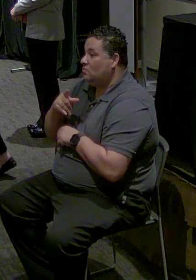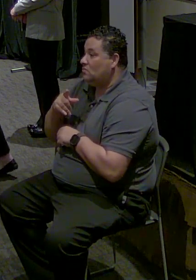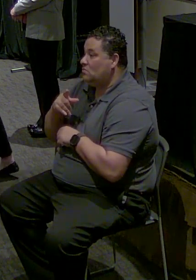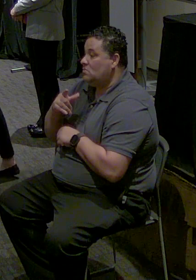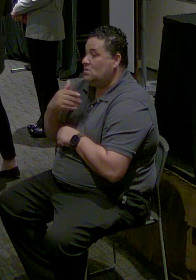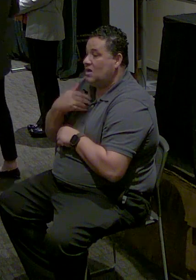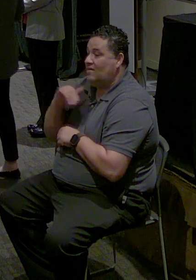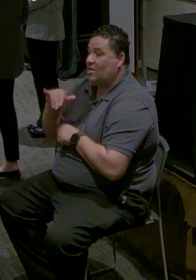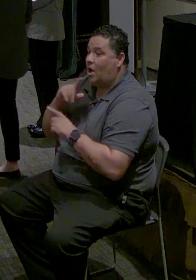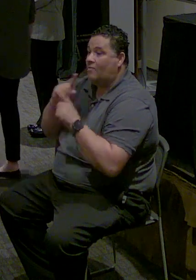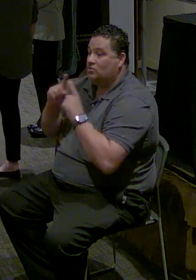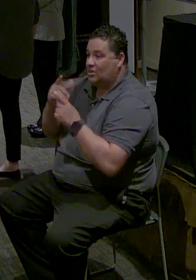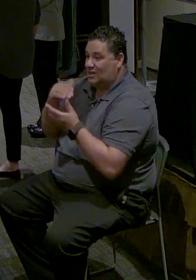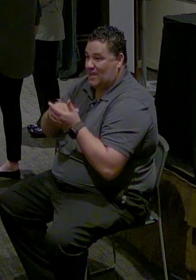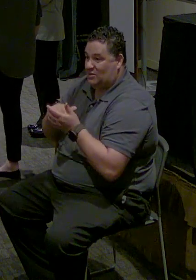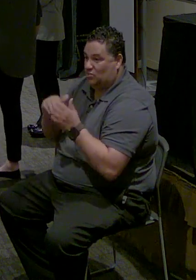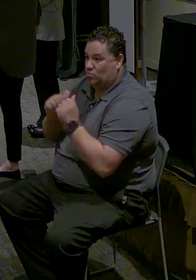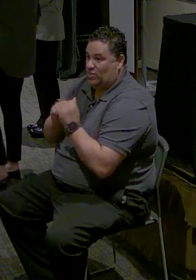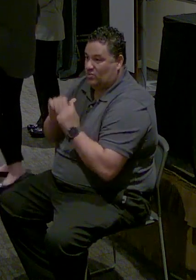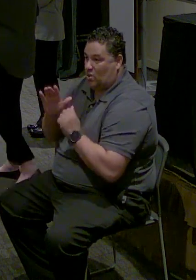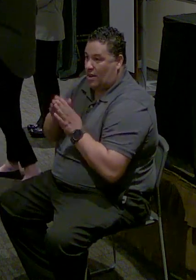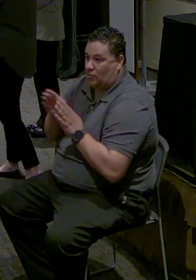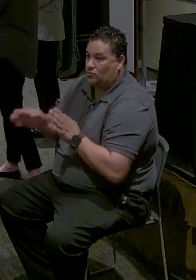have that conversation again with those around you.